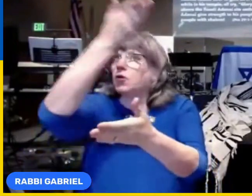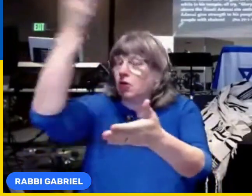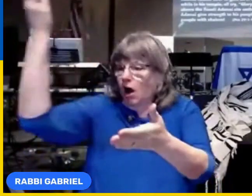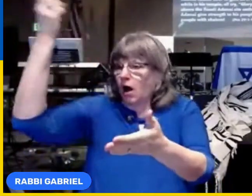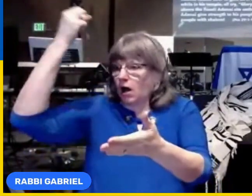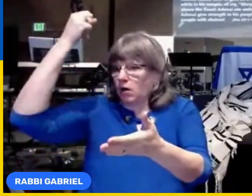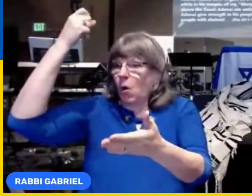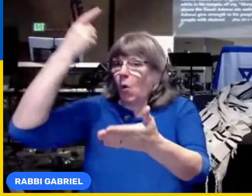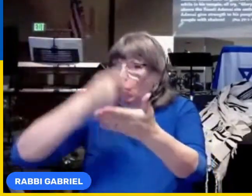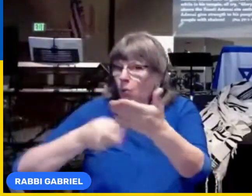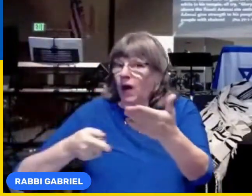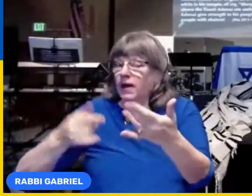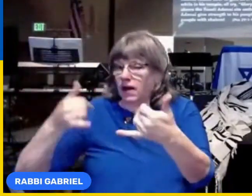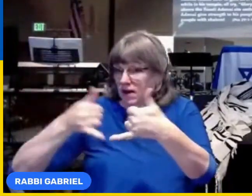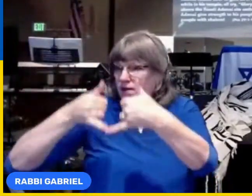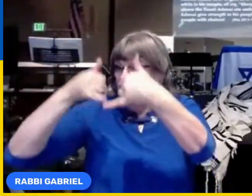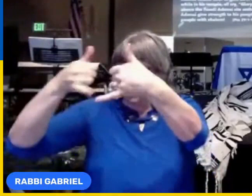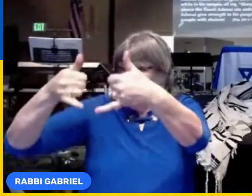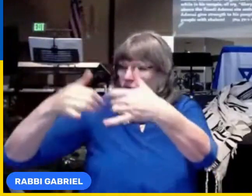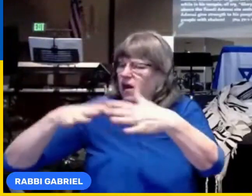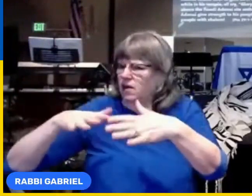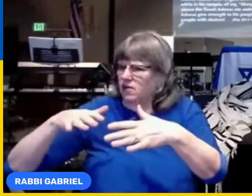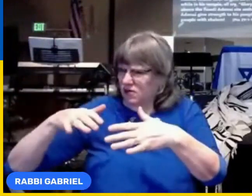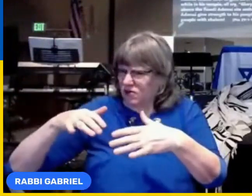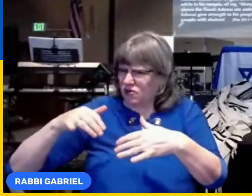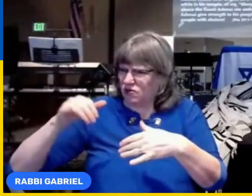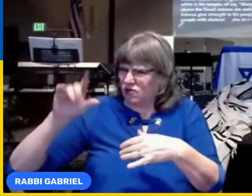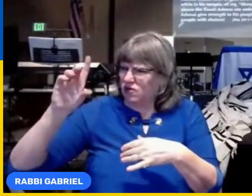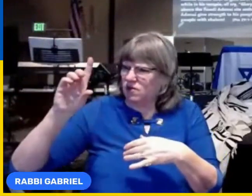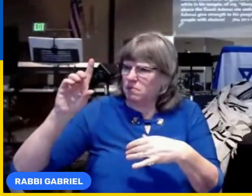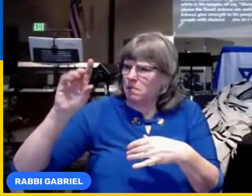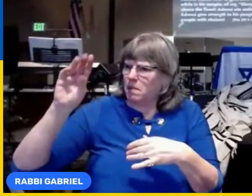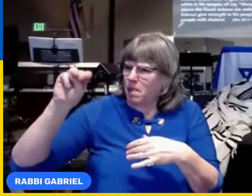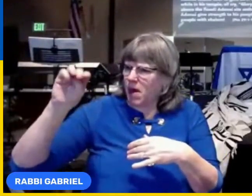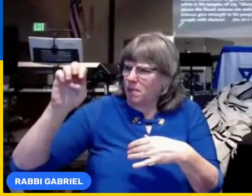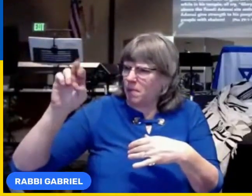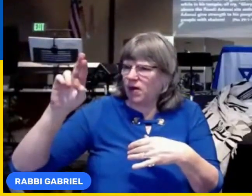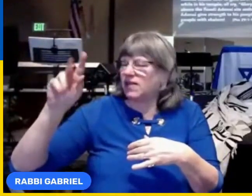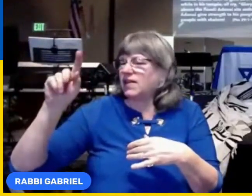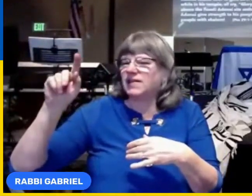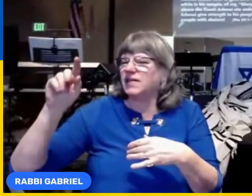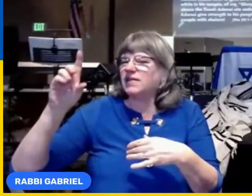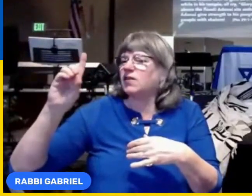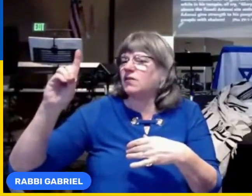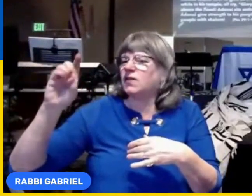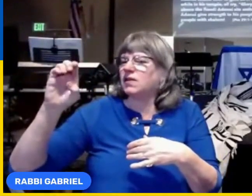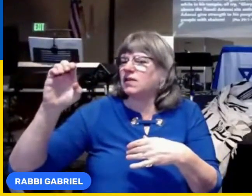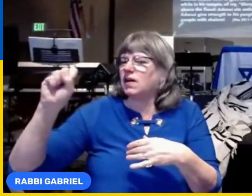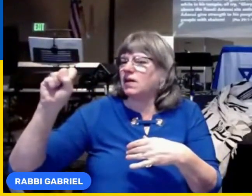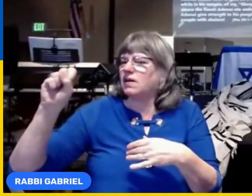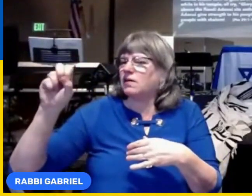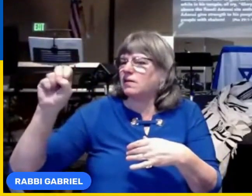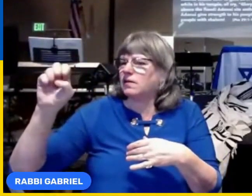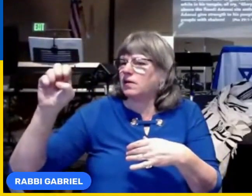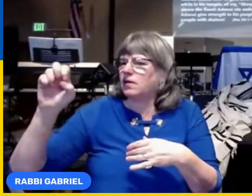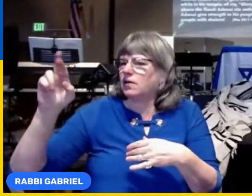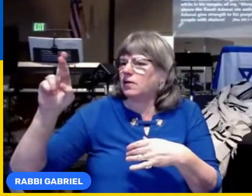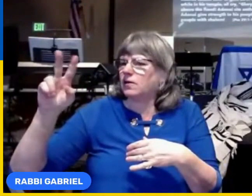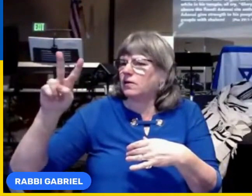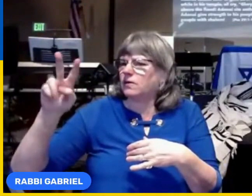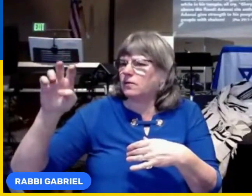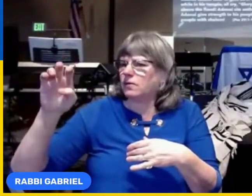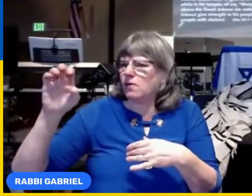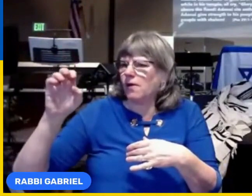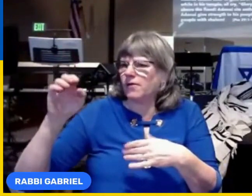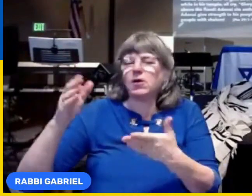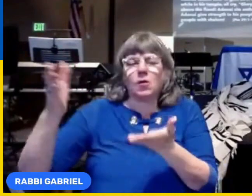Give Adonai his due of glory and strength. Give Adonai the glory due to his name. Worship Adonai in holy